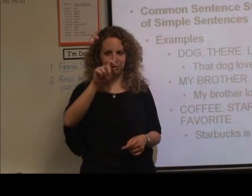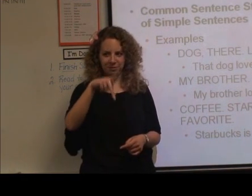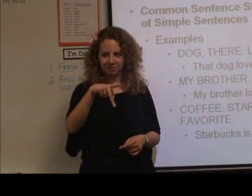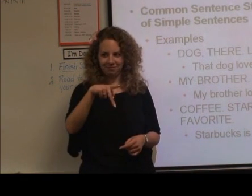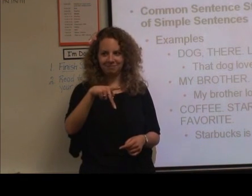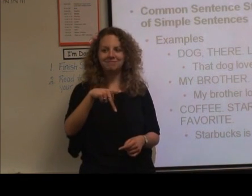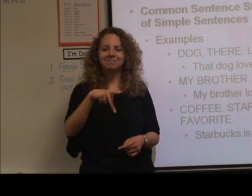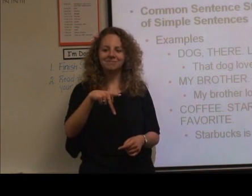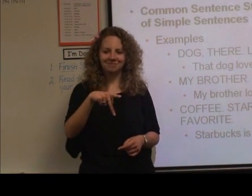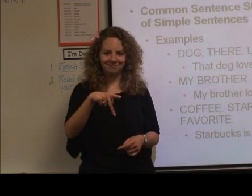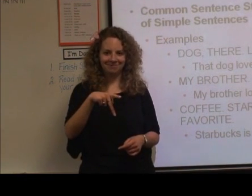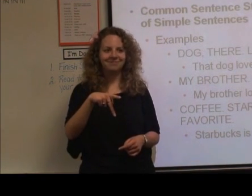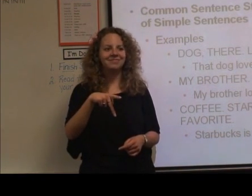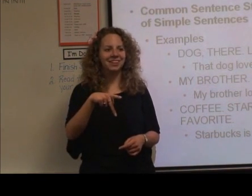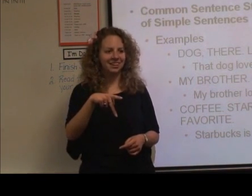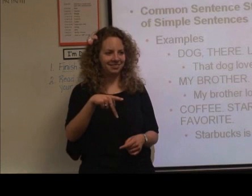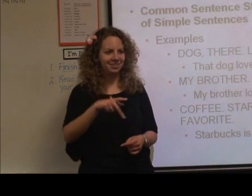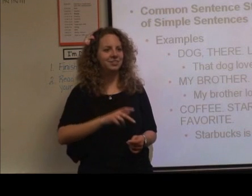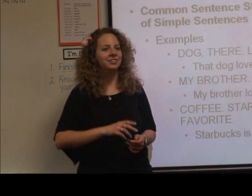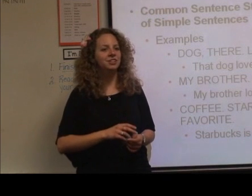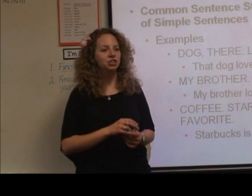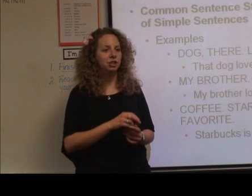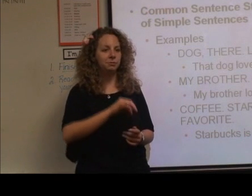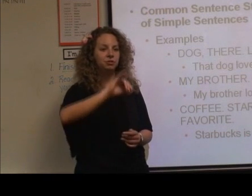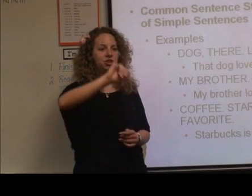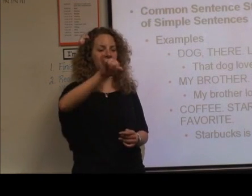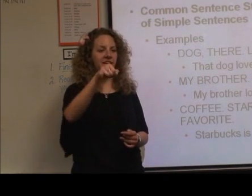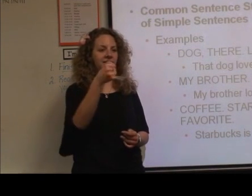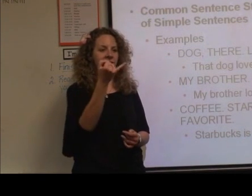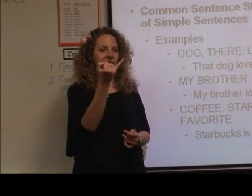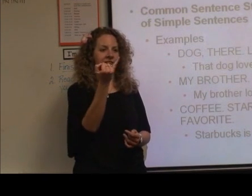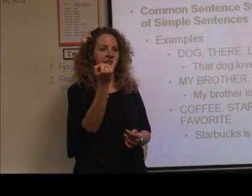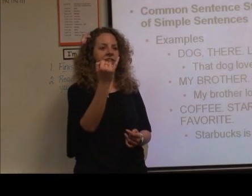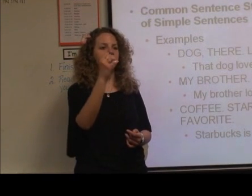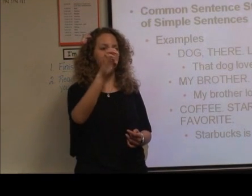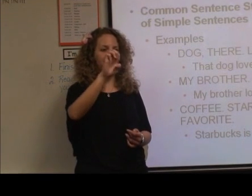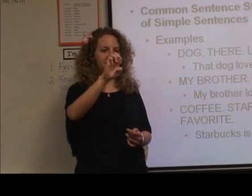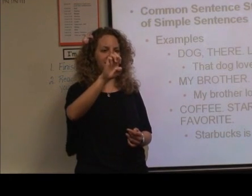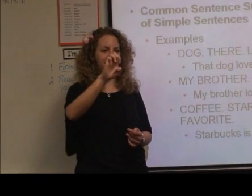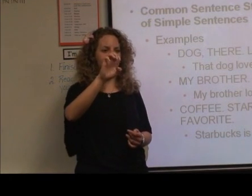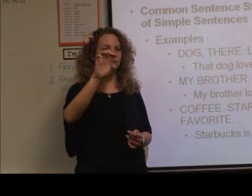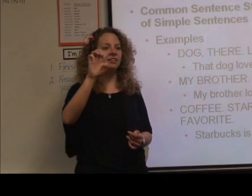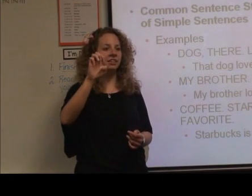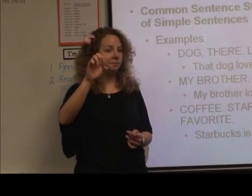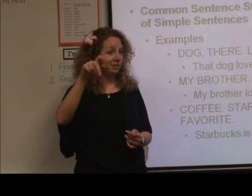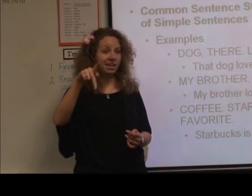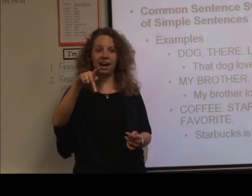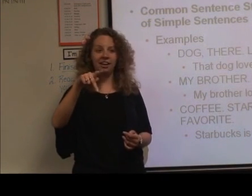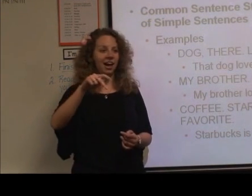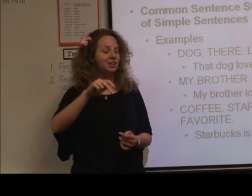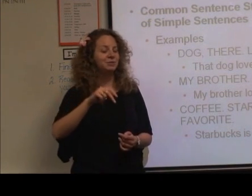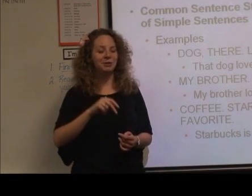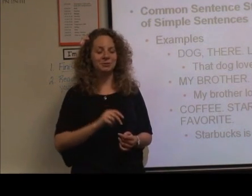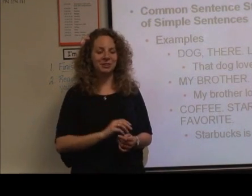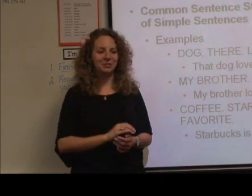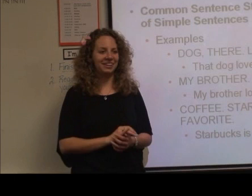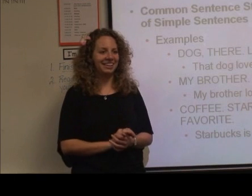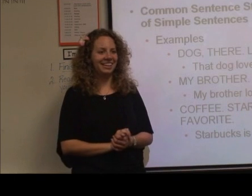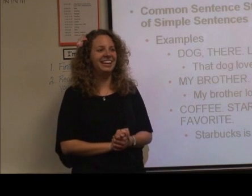Jeeps. Yeah. What was that? Jeep. J. J. E. You mean you spelled it real Yeah, quick? yeah, I just spelled it really